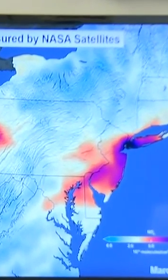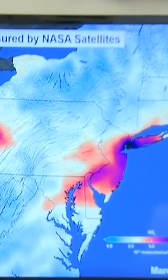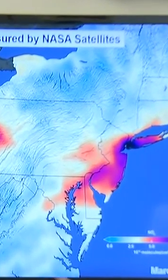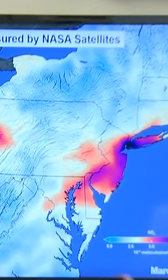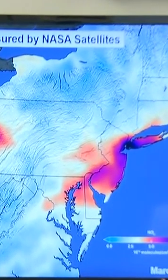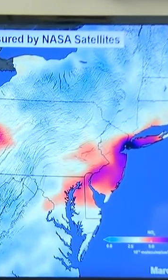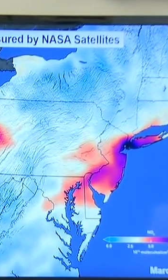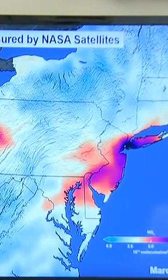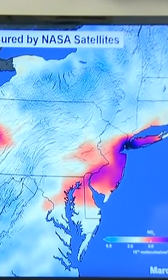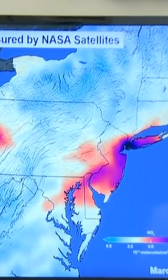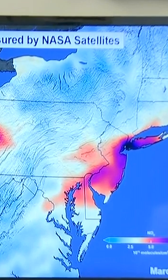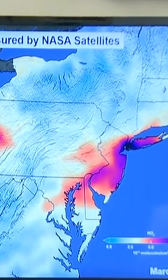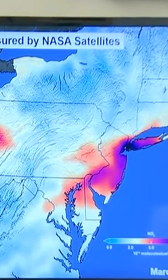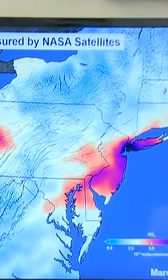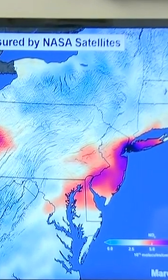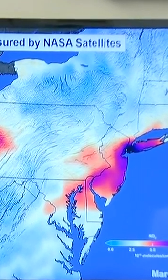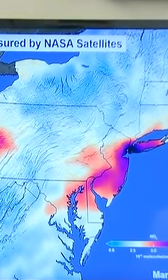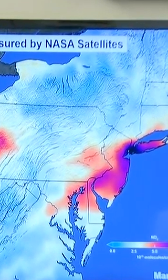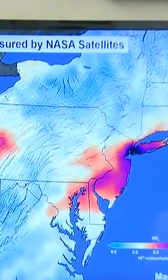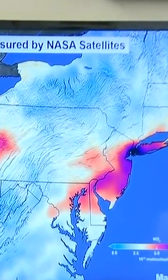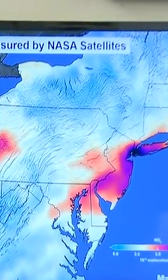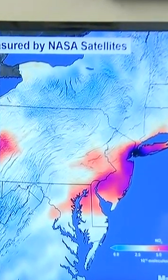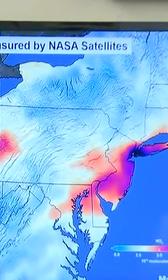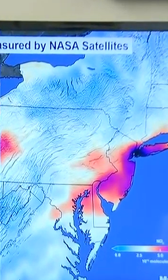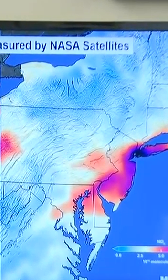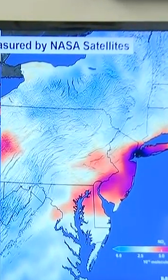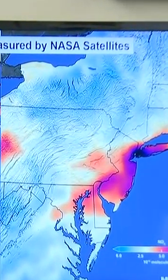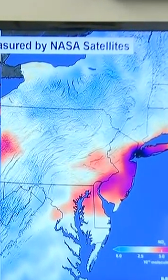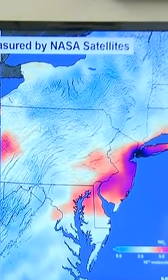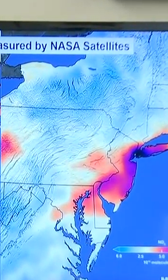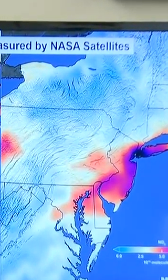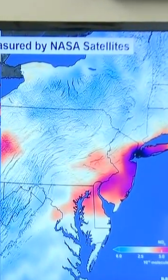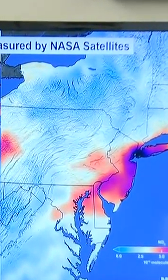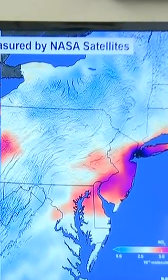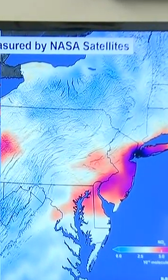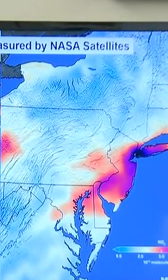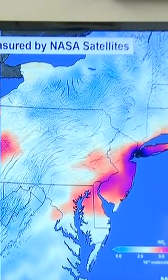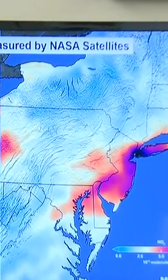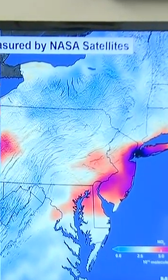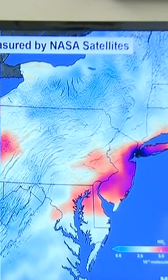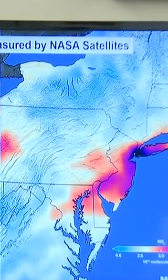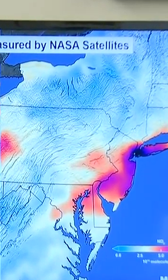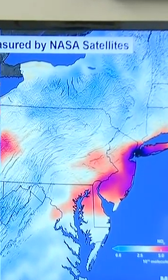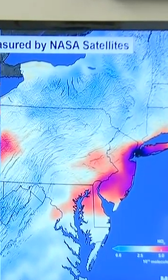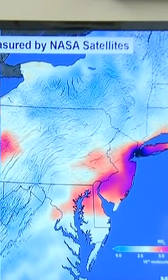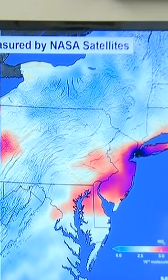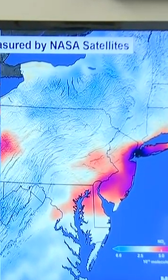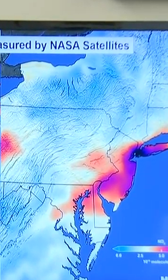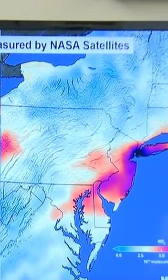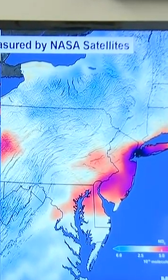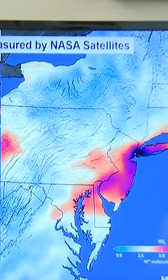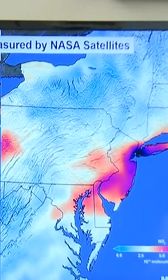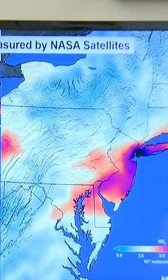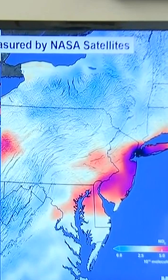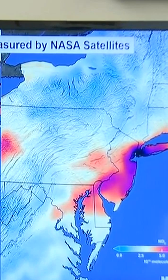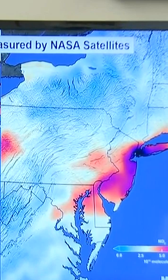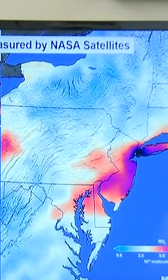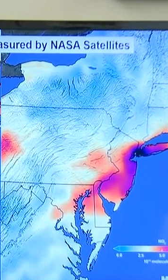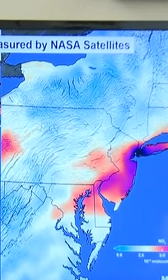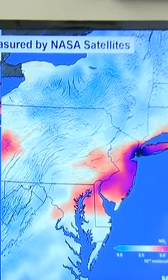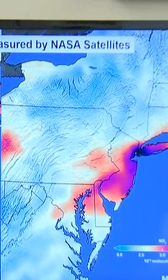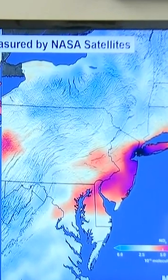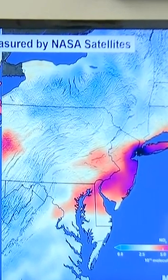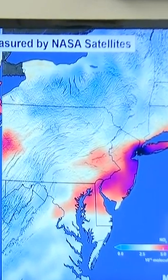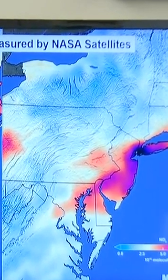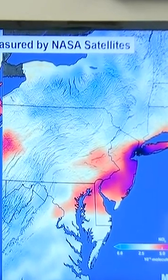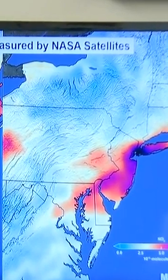the mean of the period from 2015 to 2019. And you can see that the data